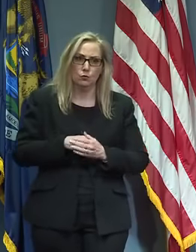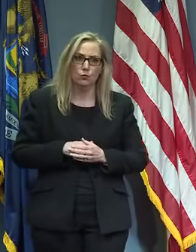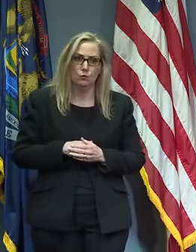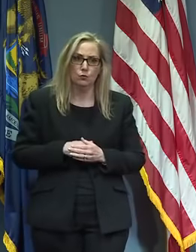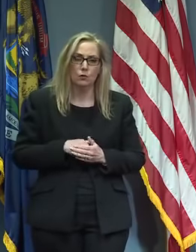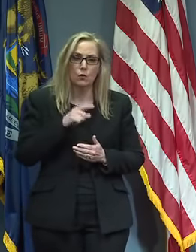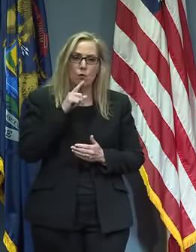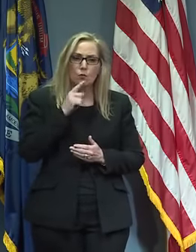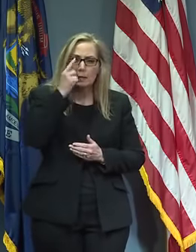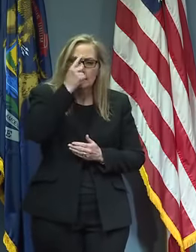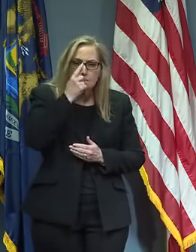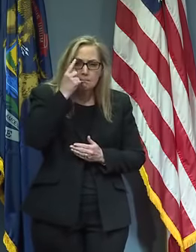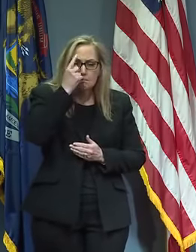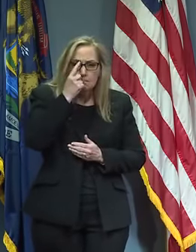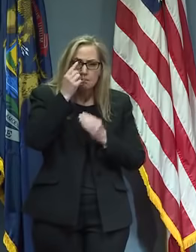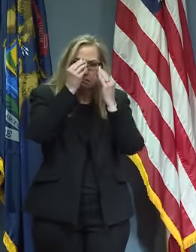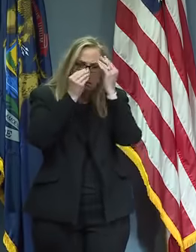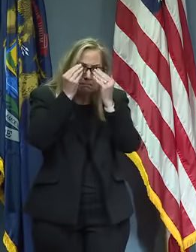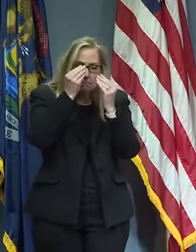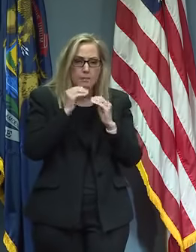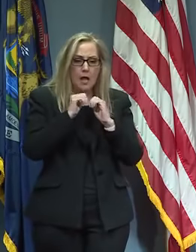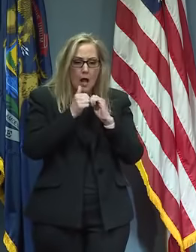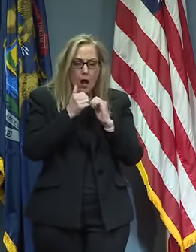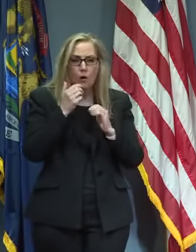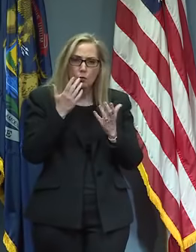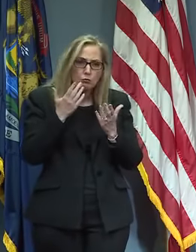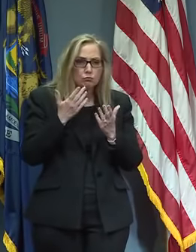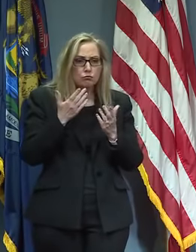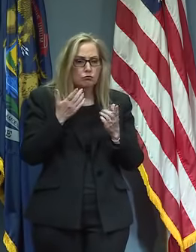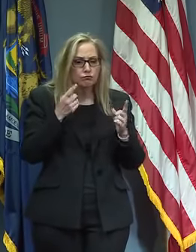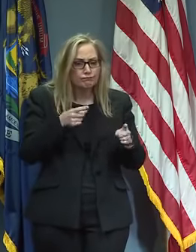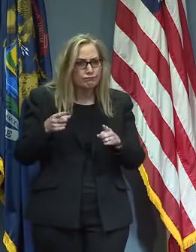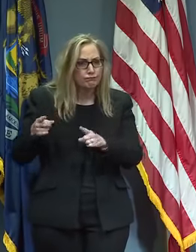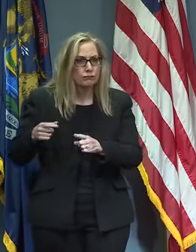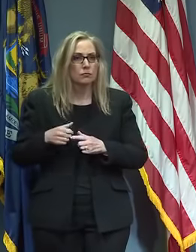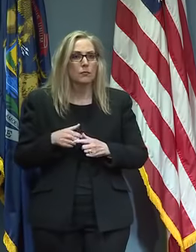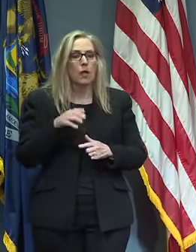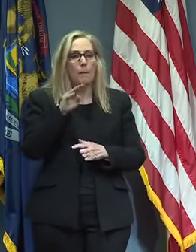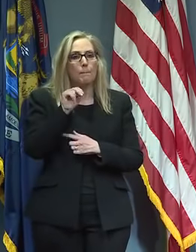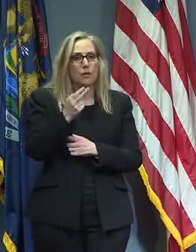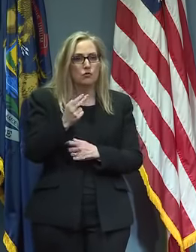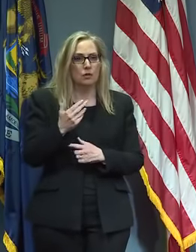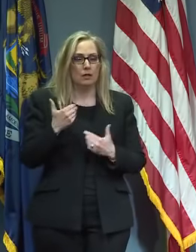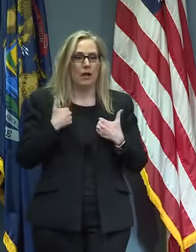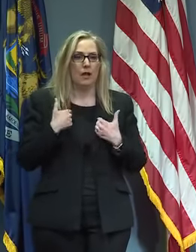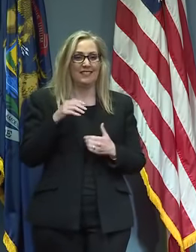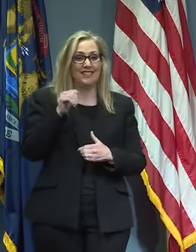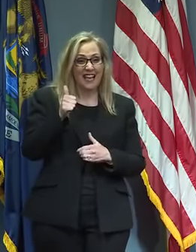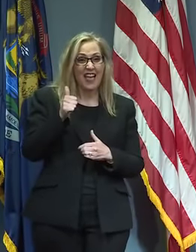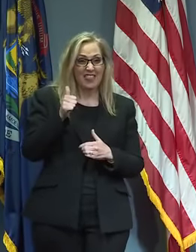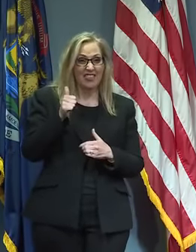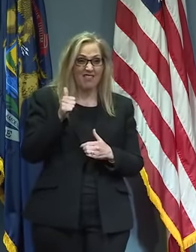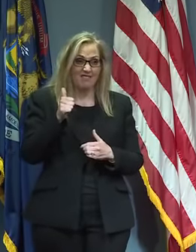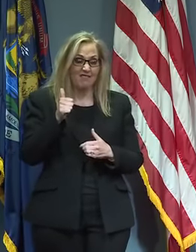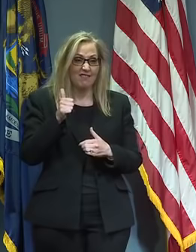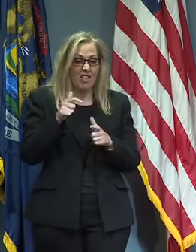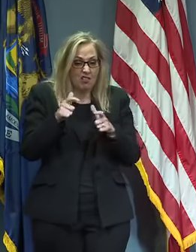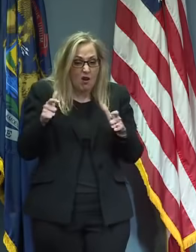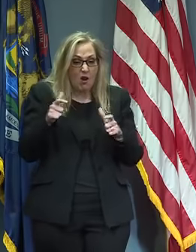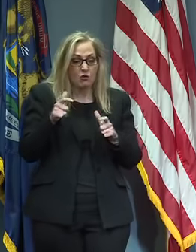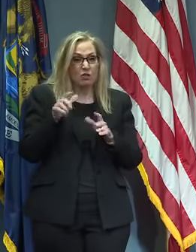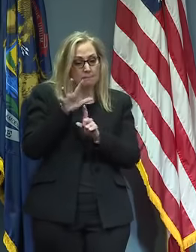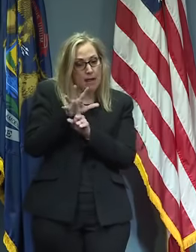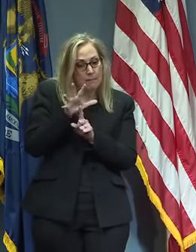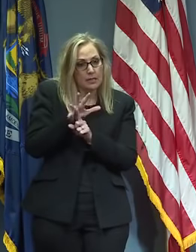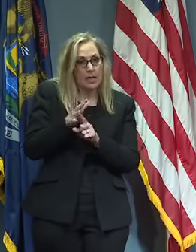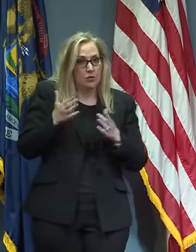really thoughtful about what this looks like, this re-engagement, is important. Michigan has the 10th largest population in our country. And